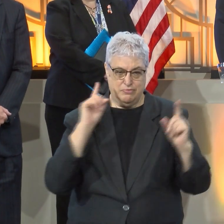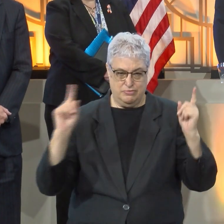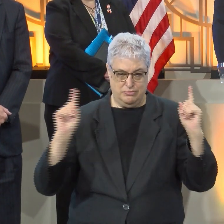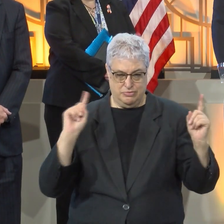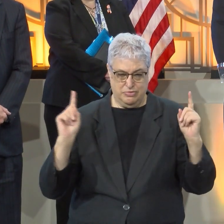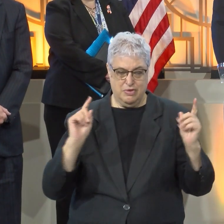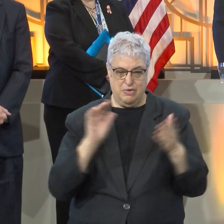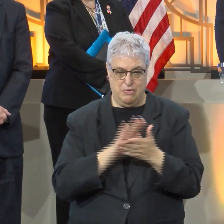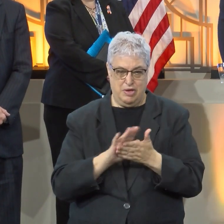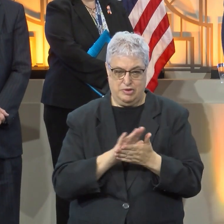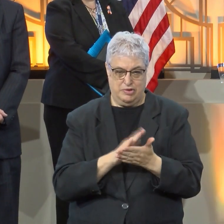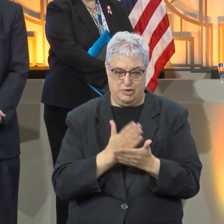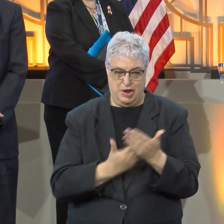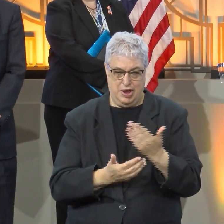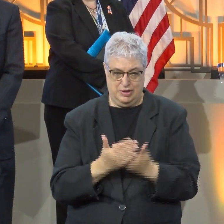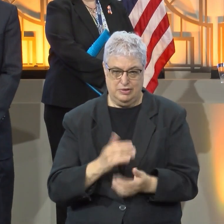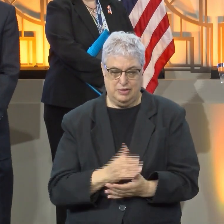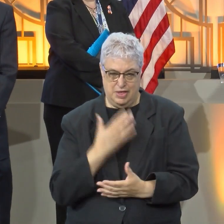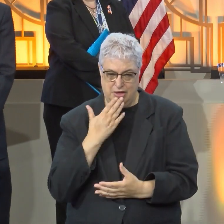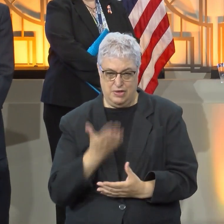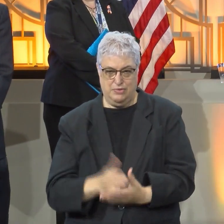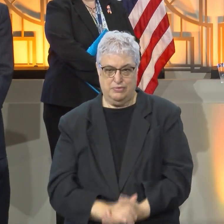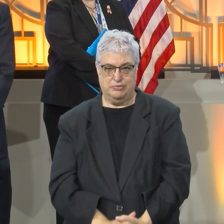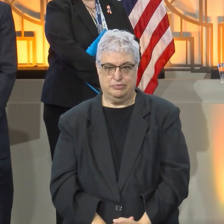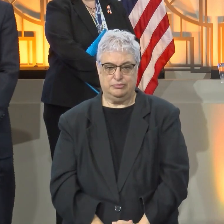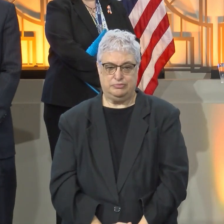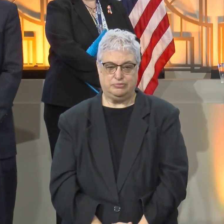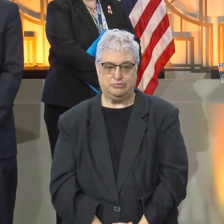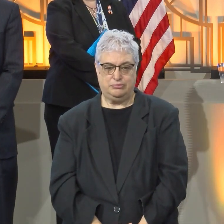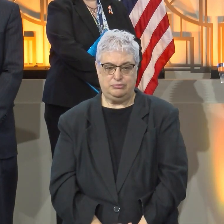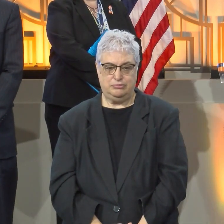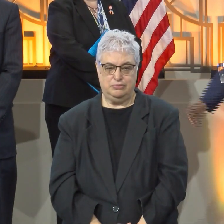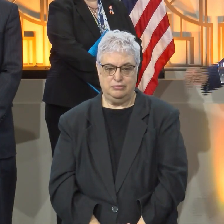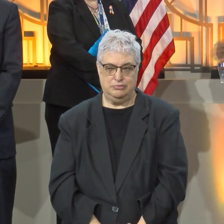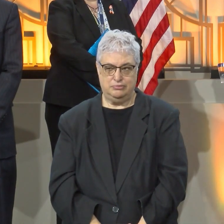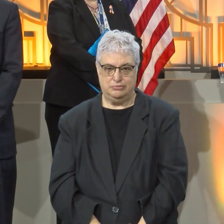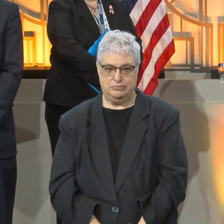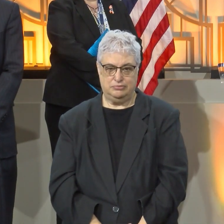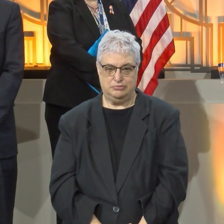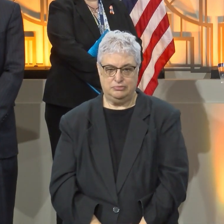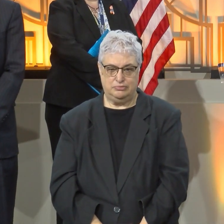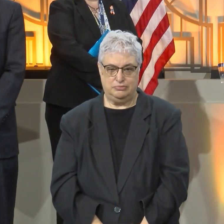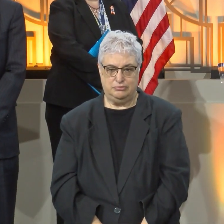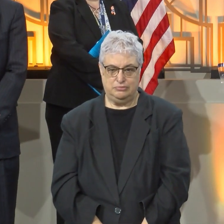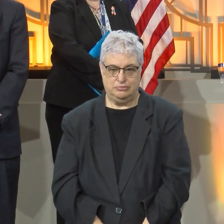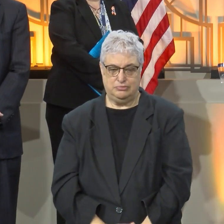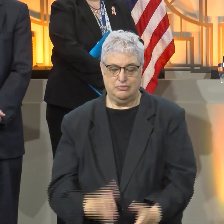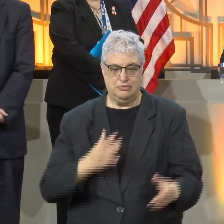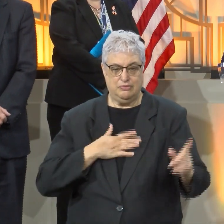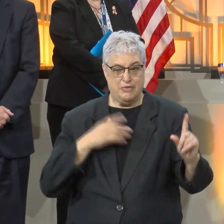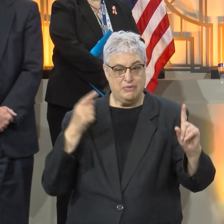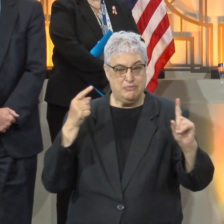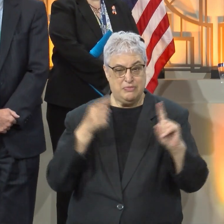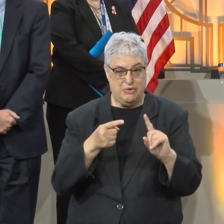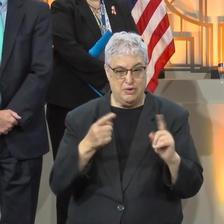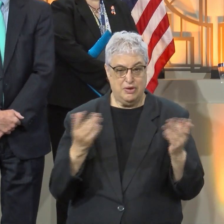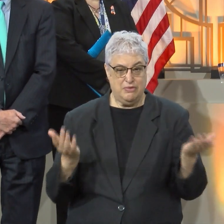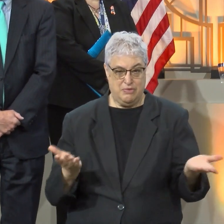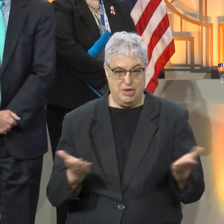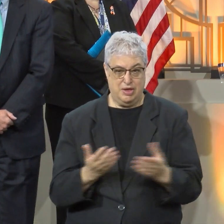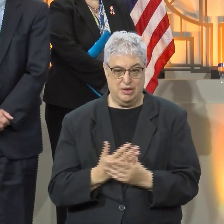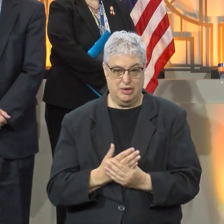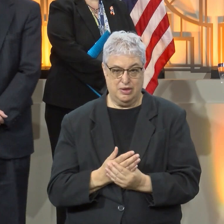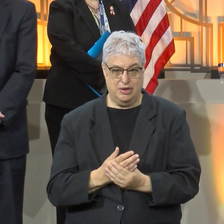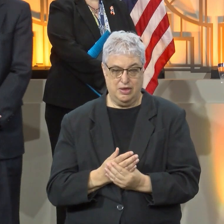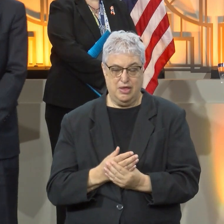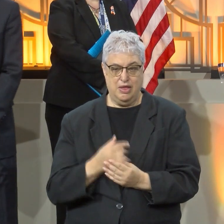Wash your hands. Thank you. And the point I want to make is, and I'll get ready to